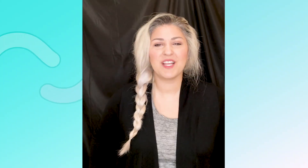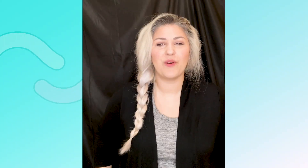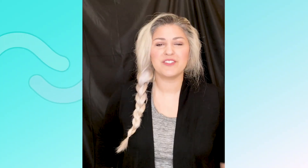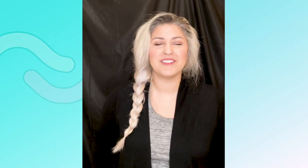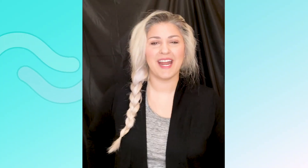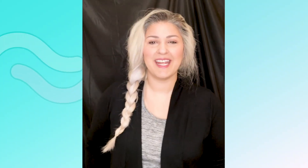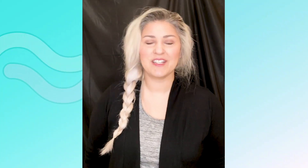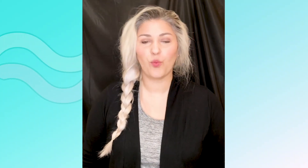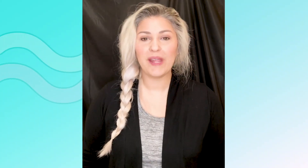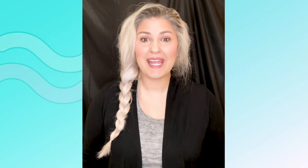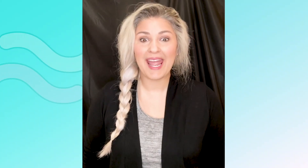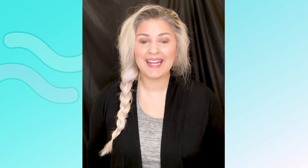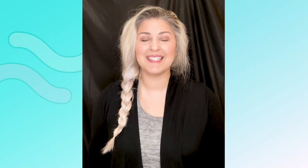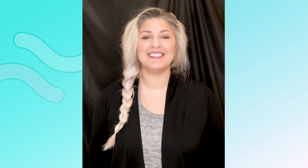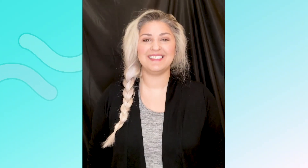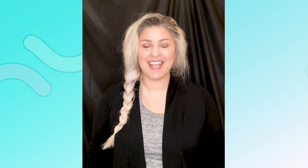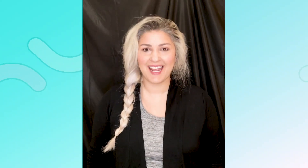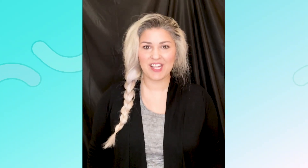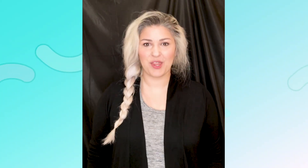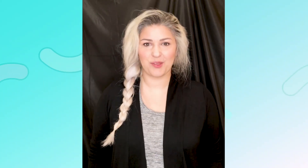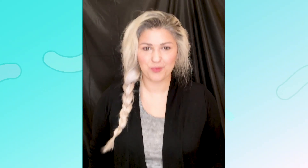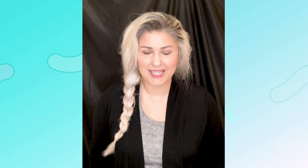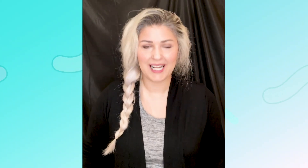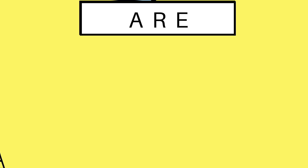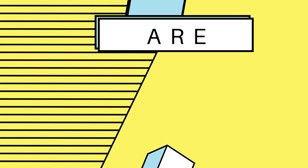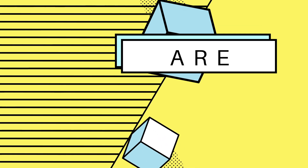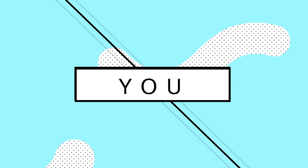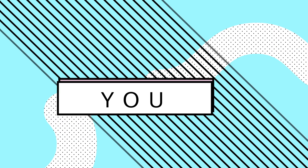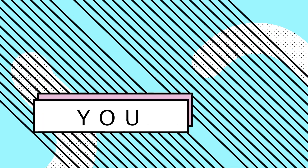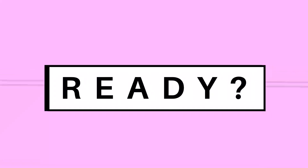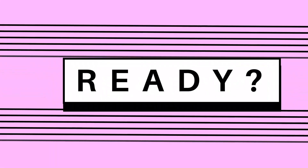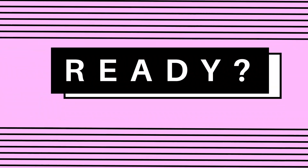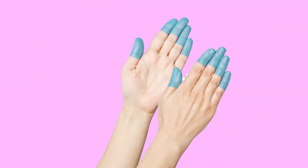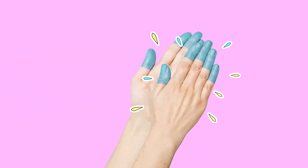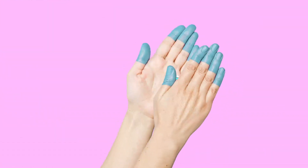Welcome to Sequestered Signing. It is week 8, day 3.